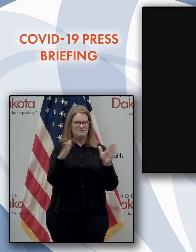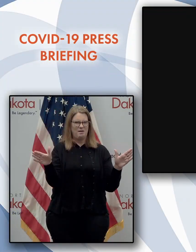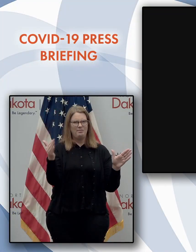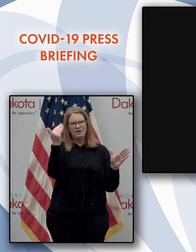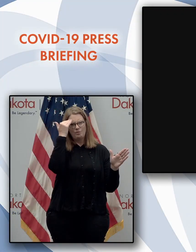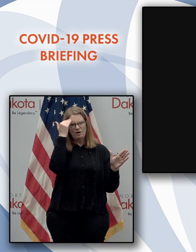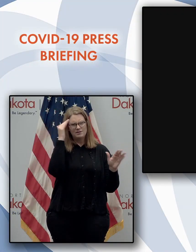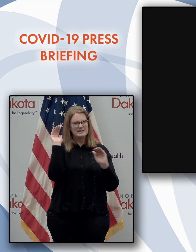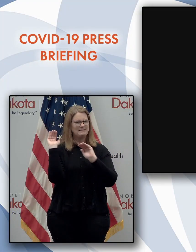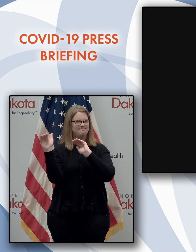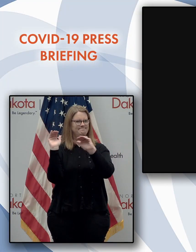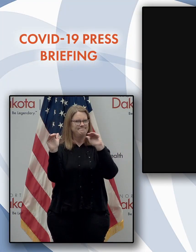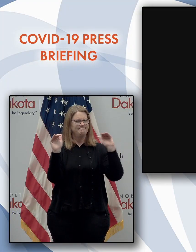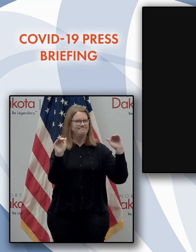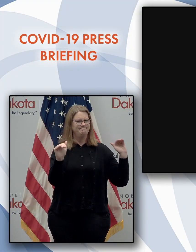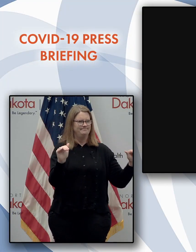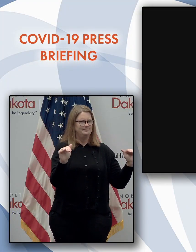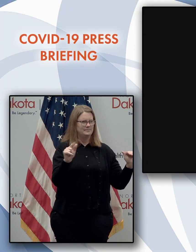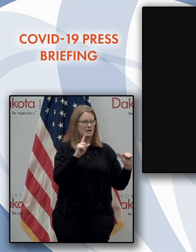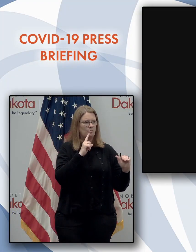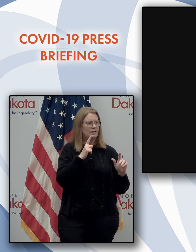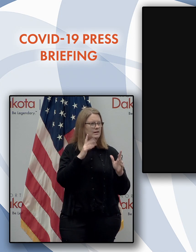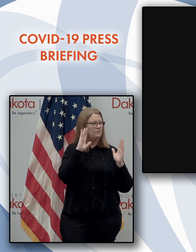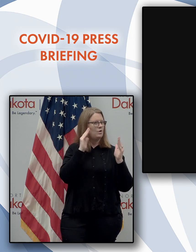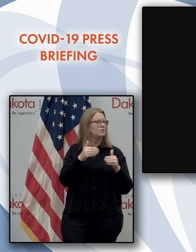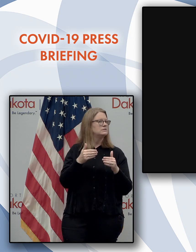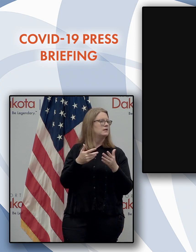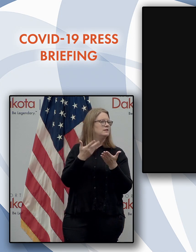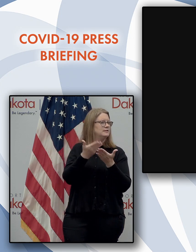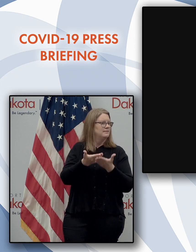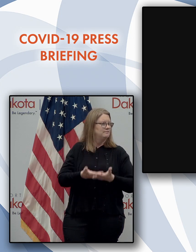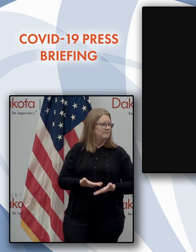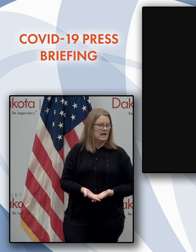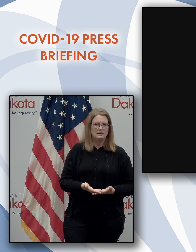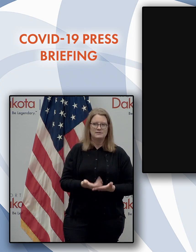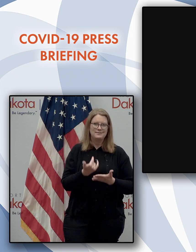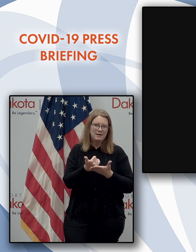to focus on the facts about masks and how they can be helpful.